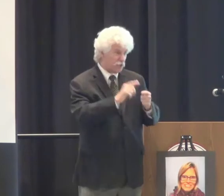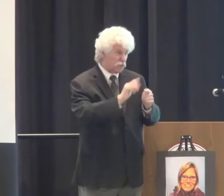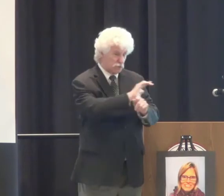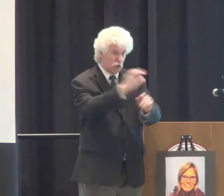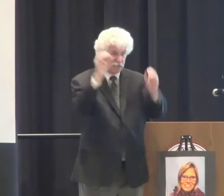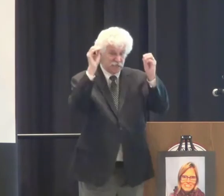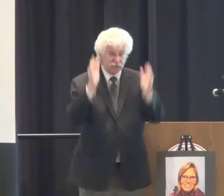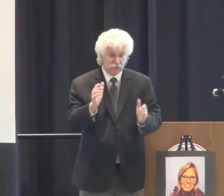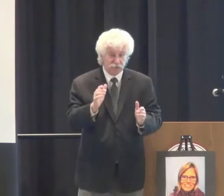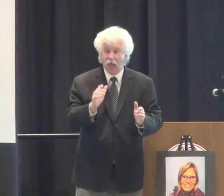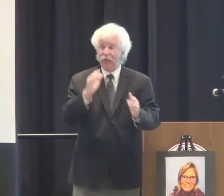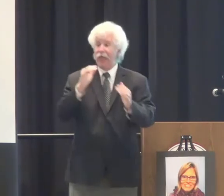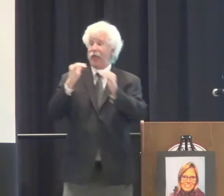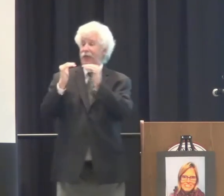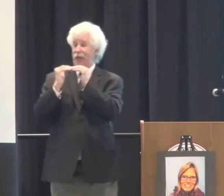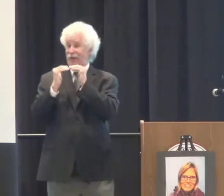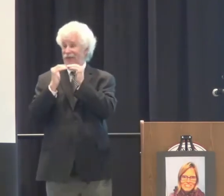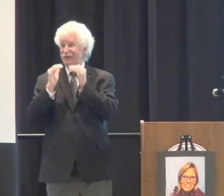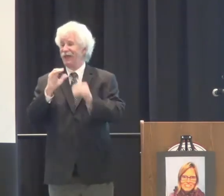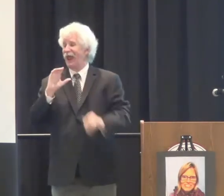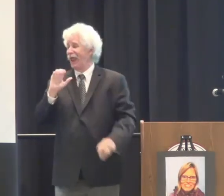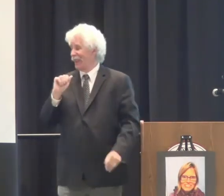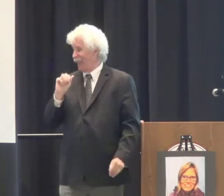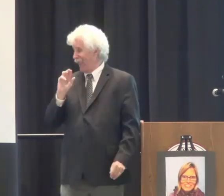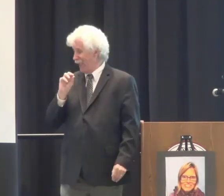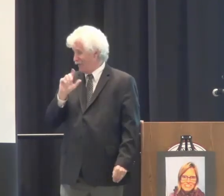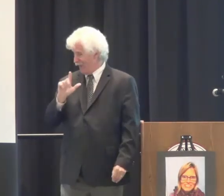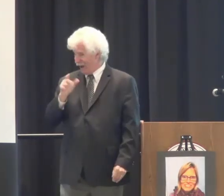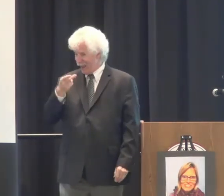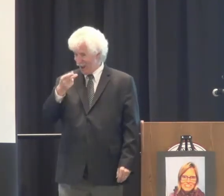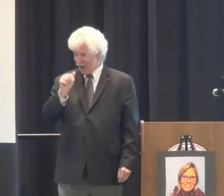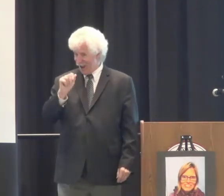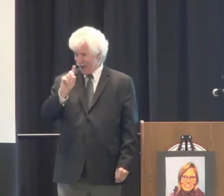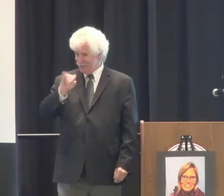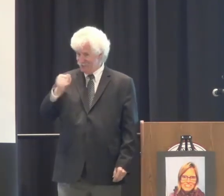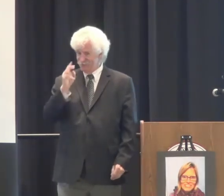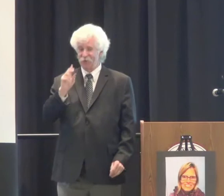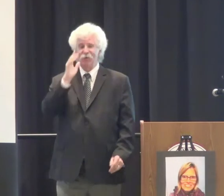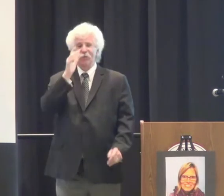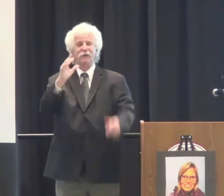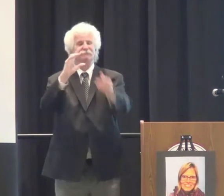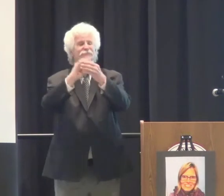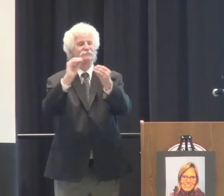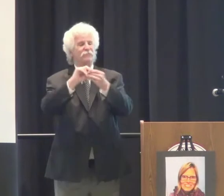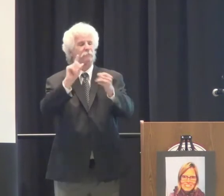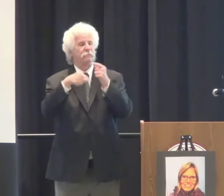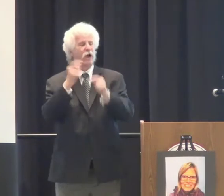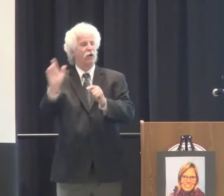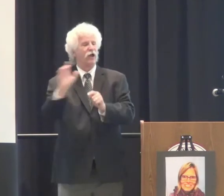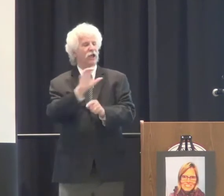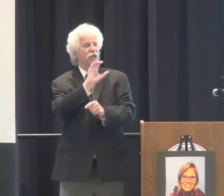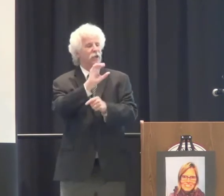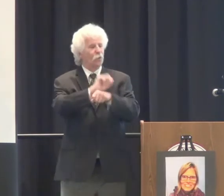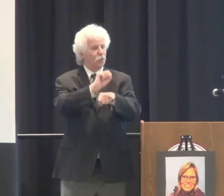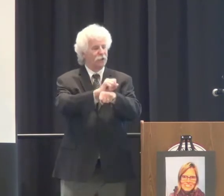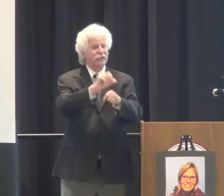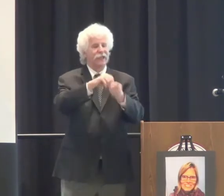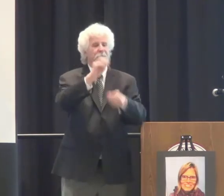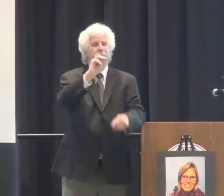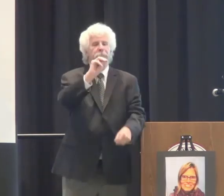know Carol. And it just reminds you, be kind to your teachers because they may come back with a different name,